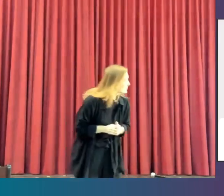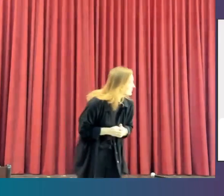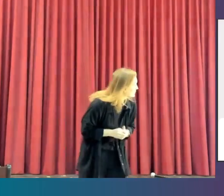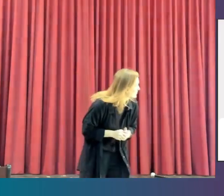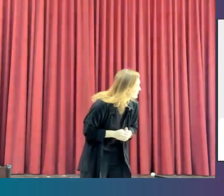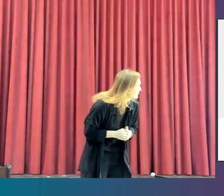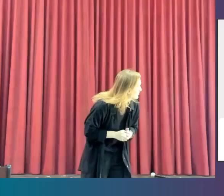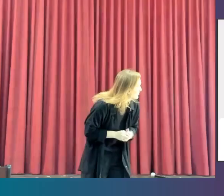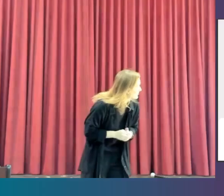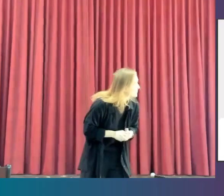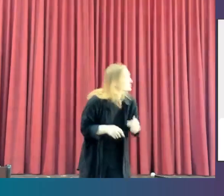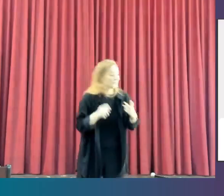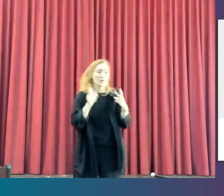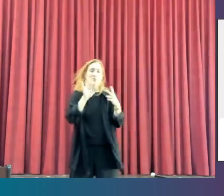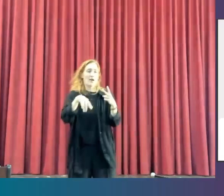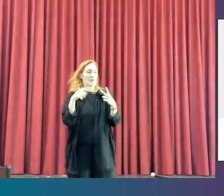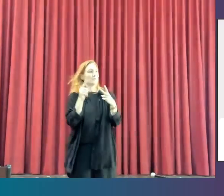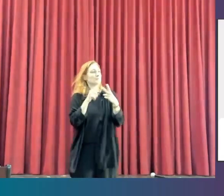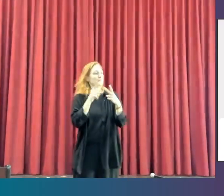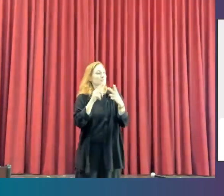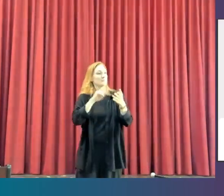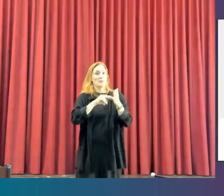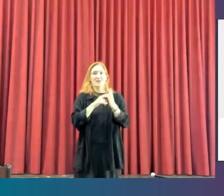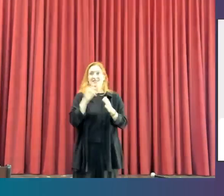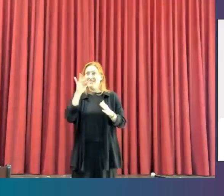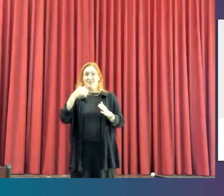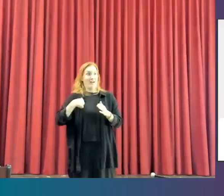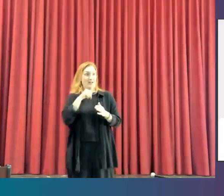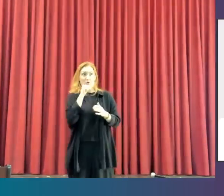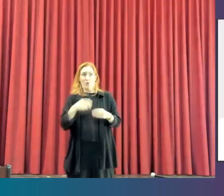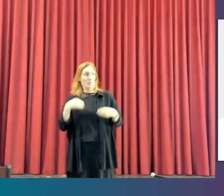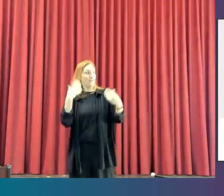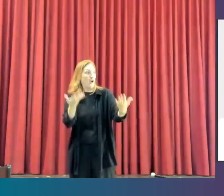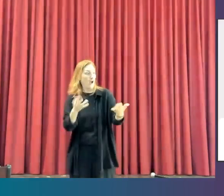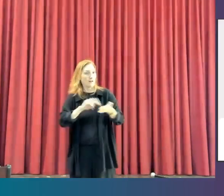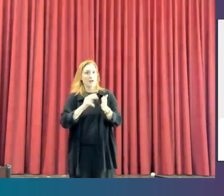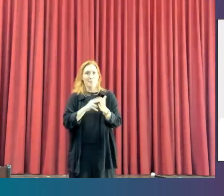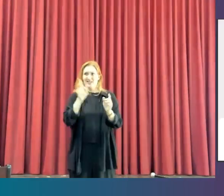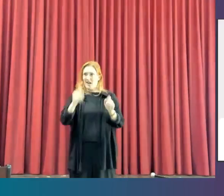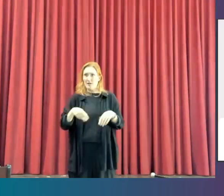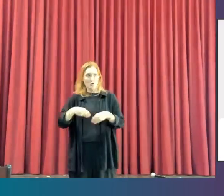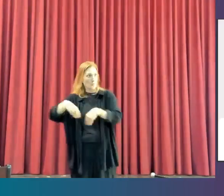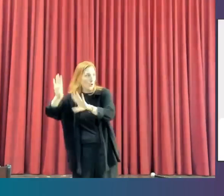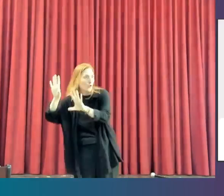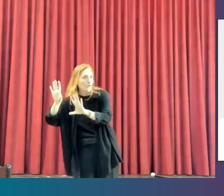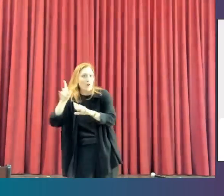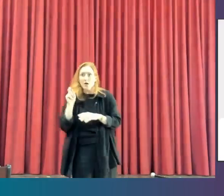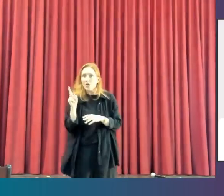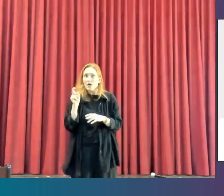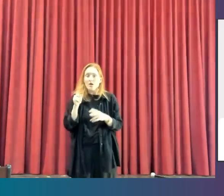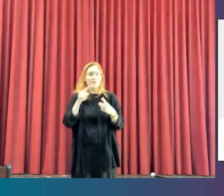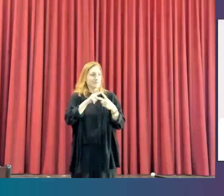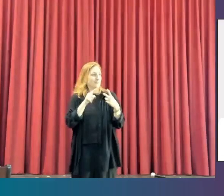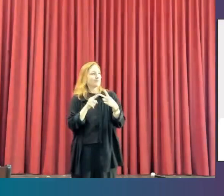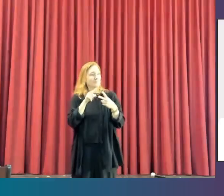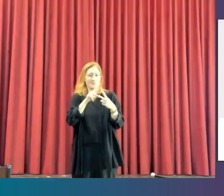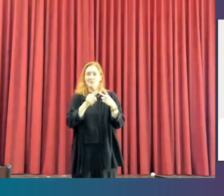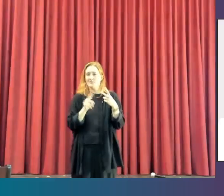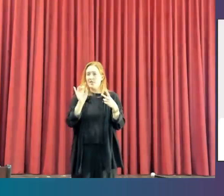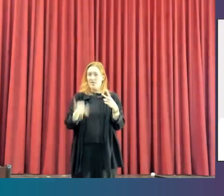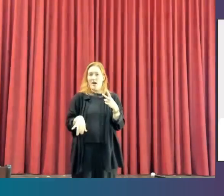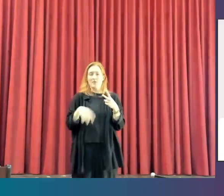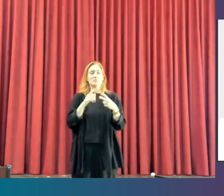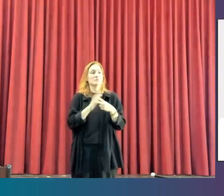And so at this stage, right, when the landlord is considering, is it necessary for the tenant? That's